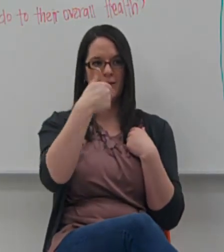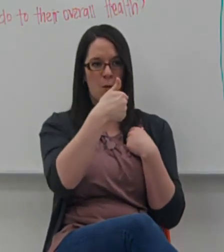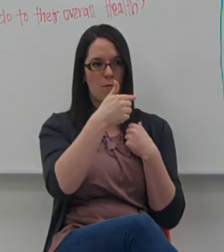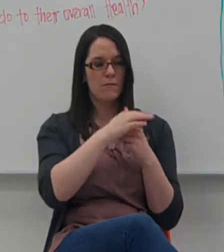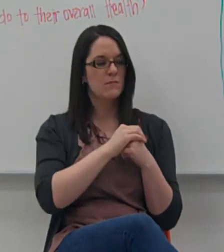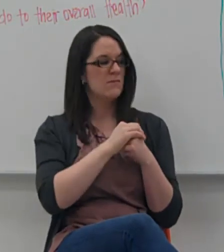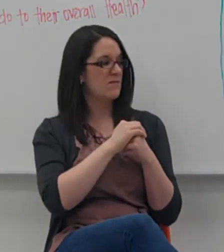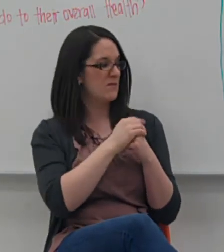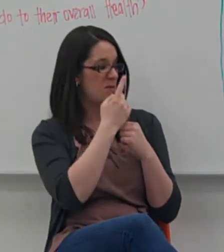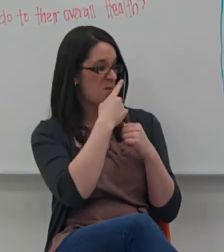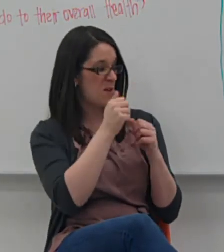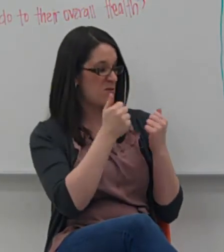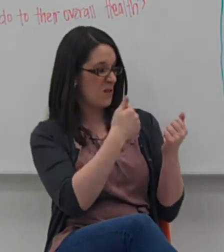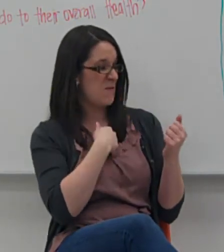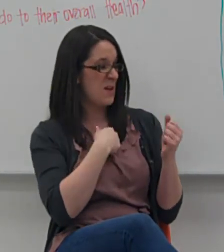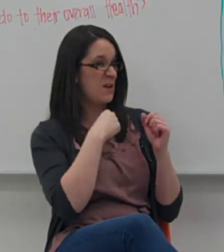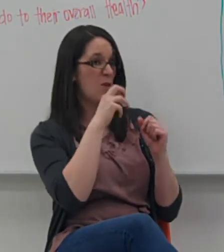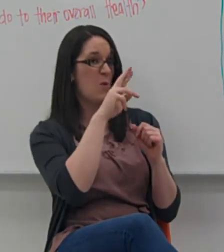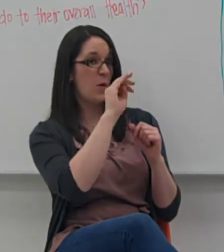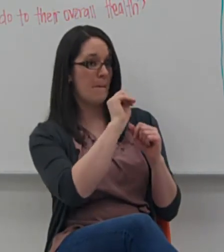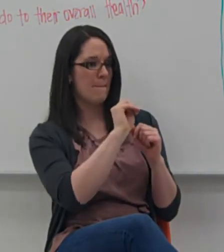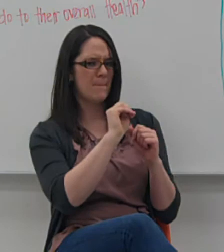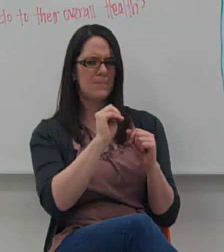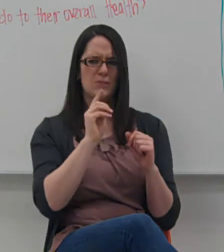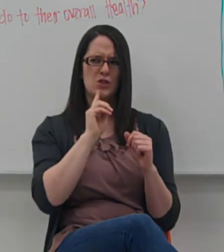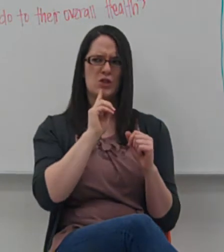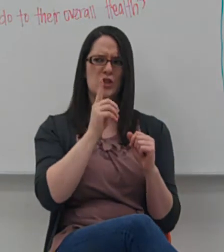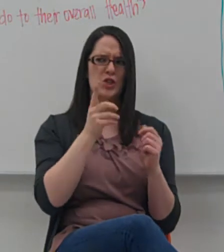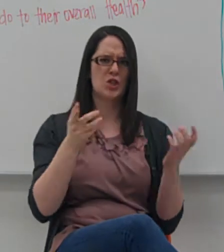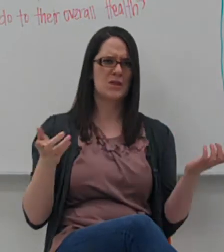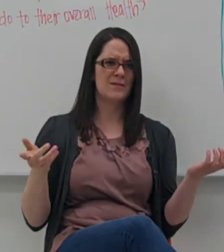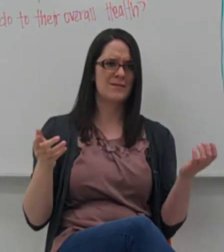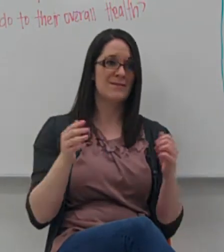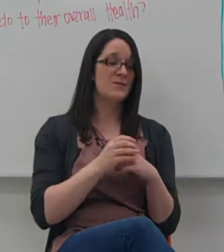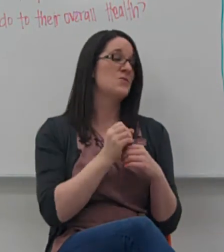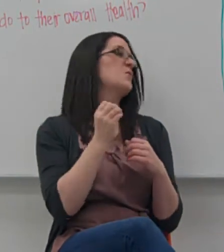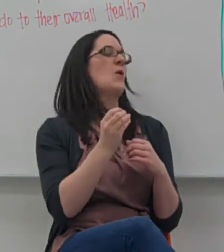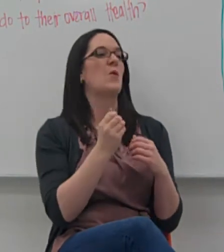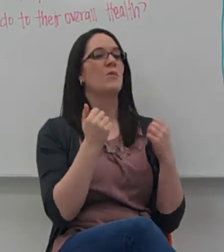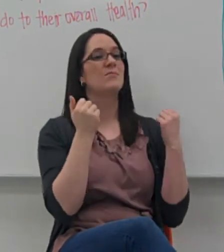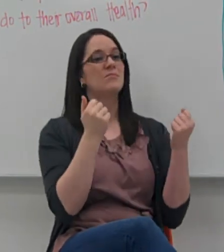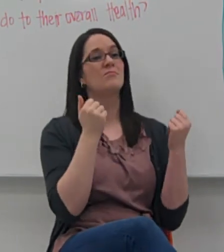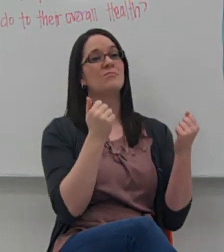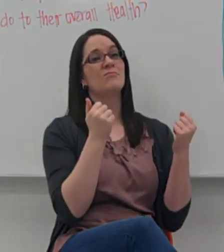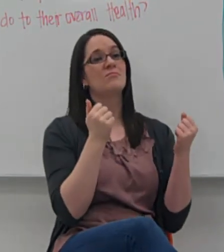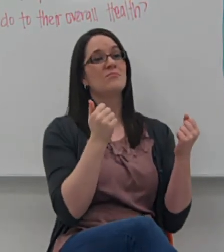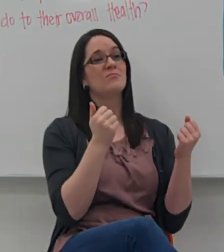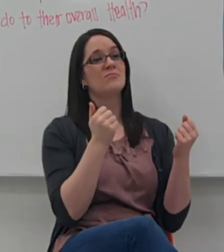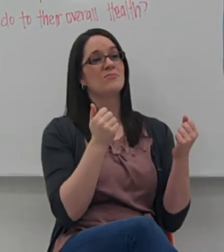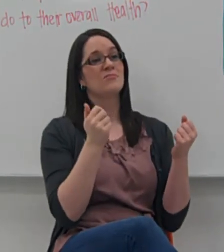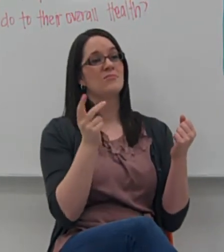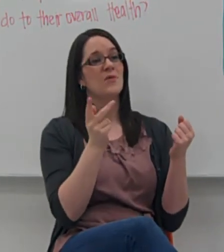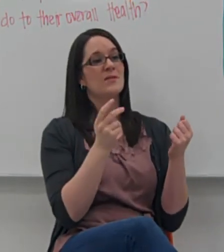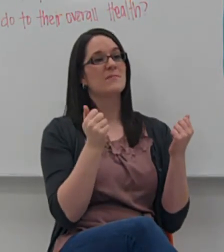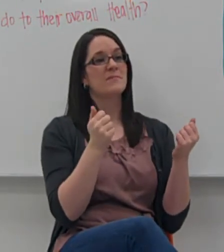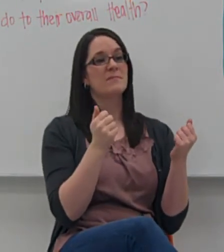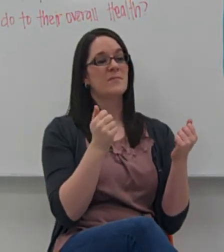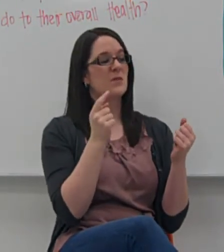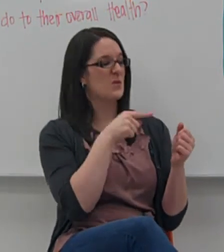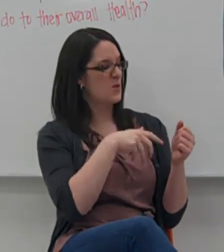drive me to Orem?" I'm like, "Sure." So I drive her in the car, and she's like, "So are you pregnant?" I'm like,